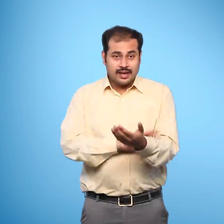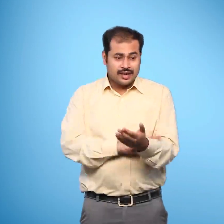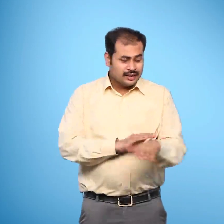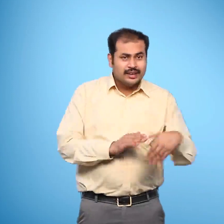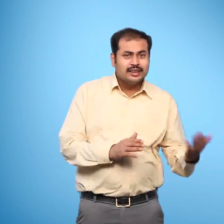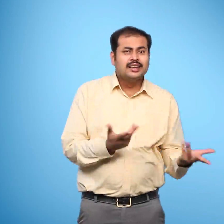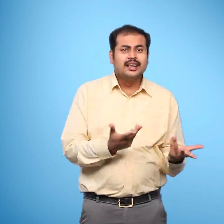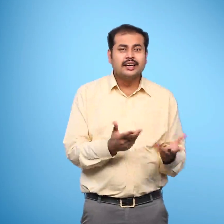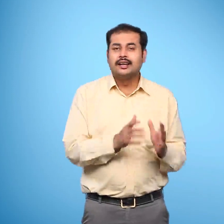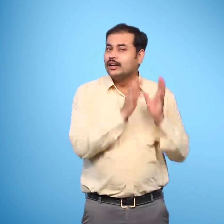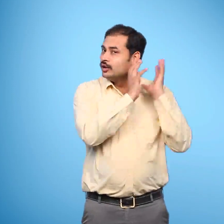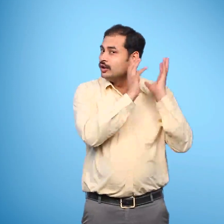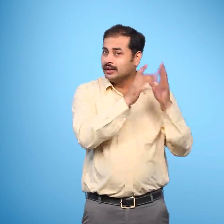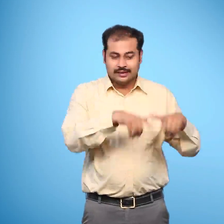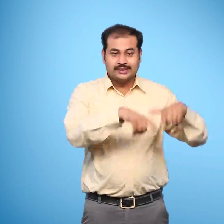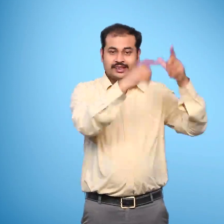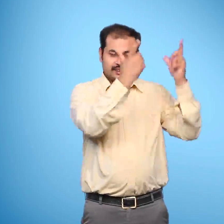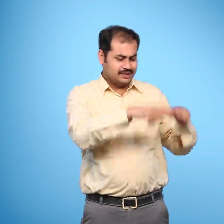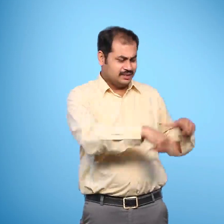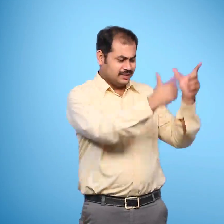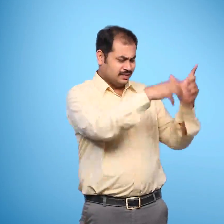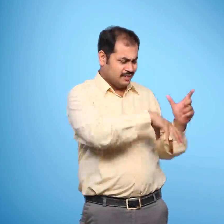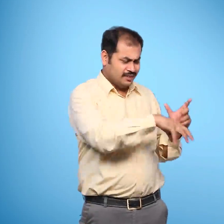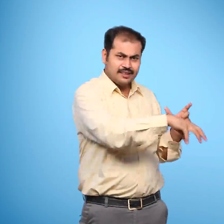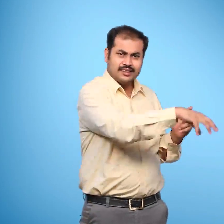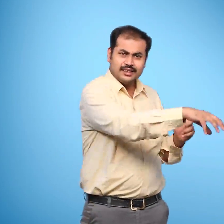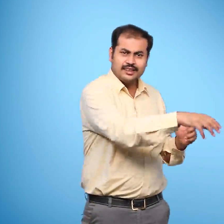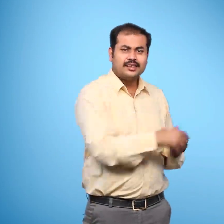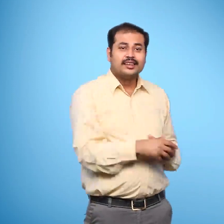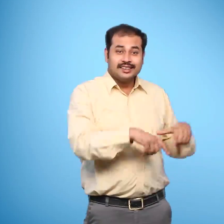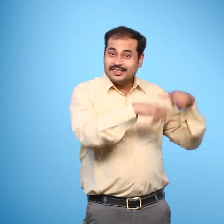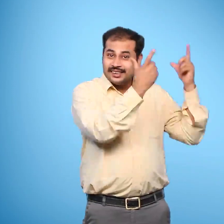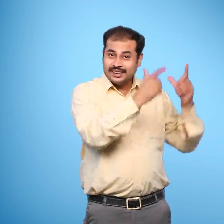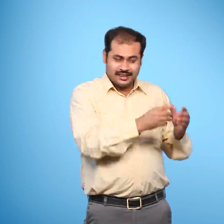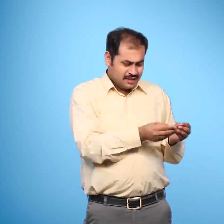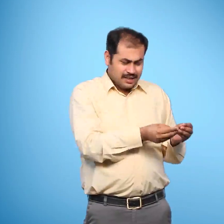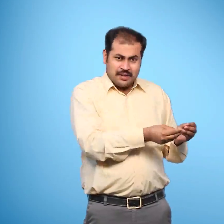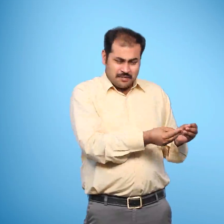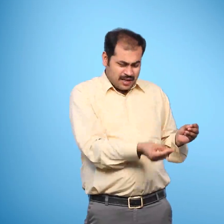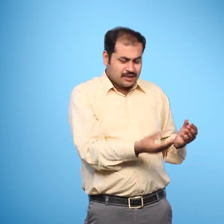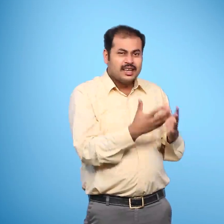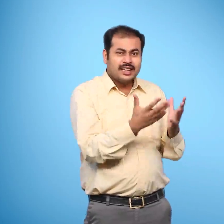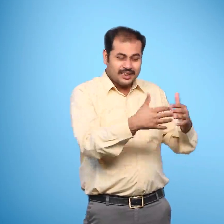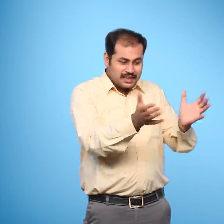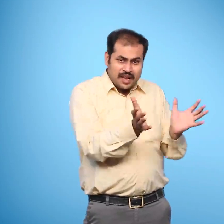and the other bank has coconut trees. Few baskets filled with apples are kept near the